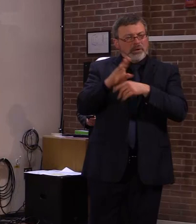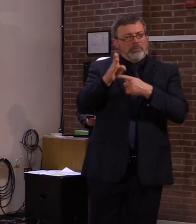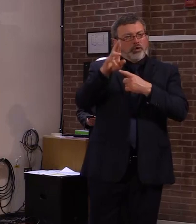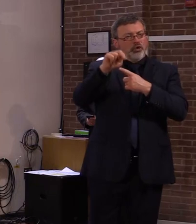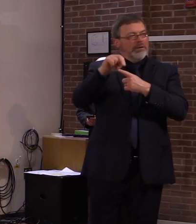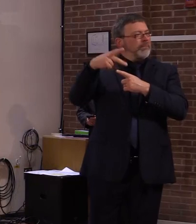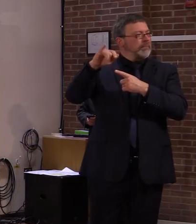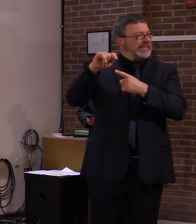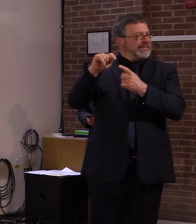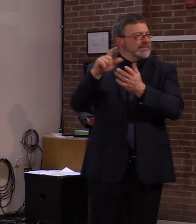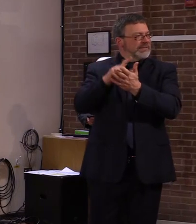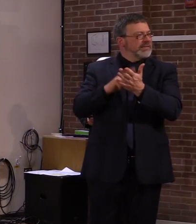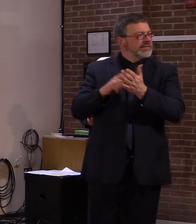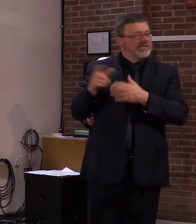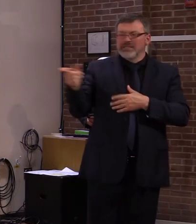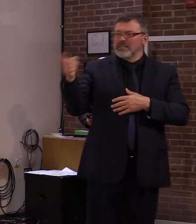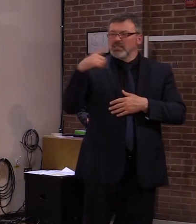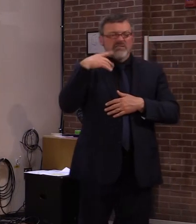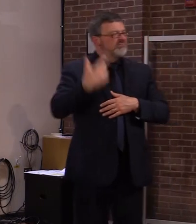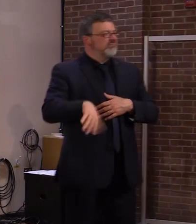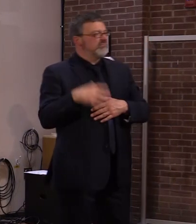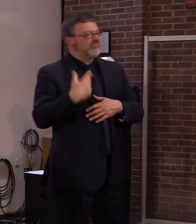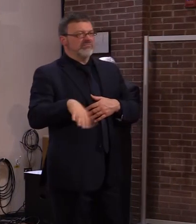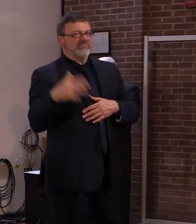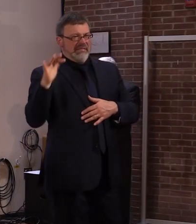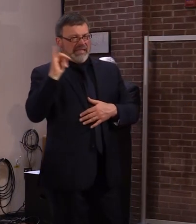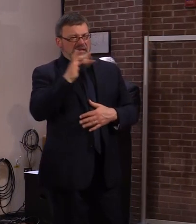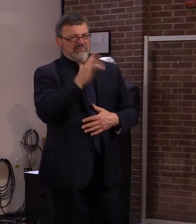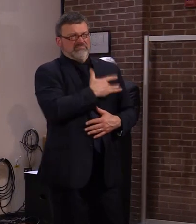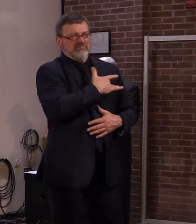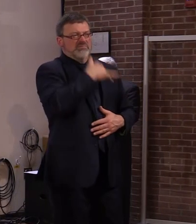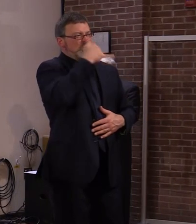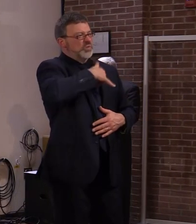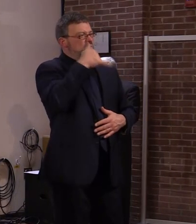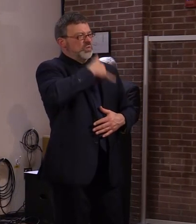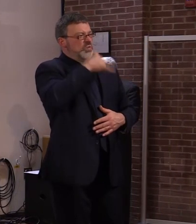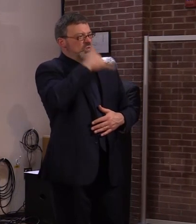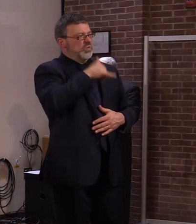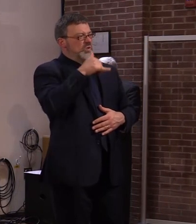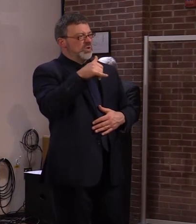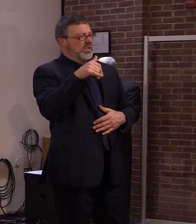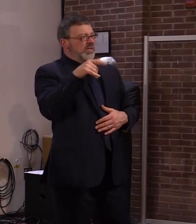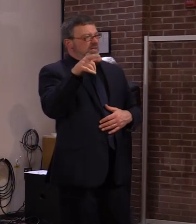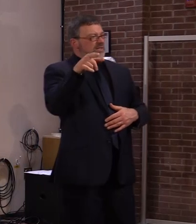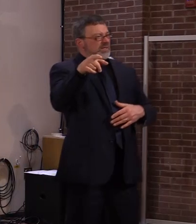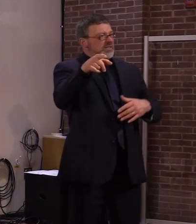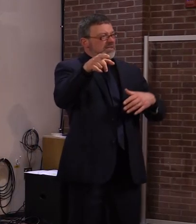tragic. He is someone who has committed his life to protecting us